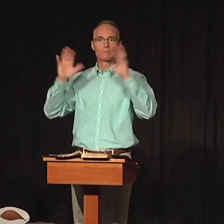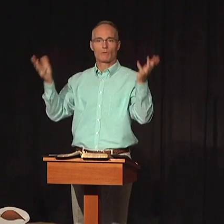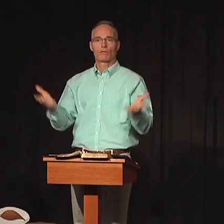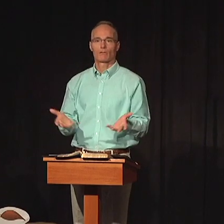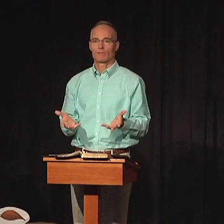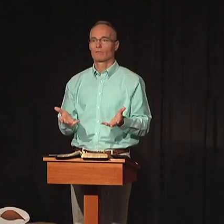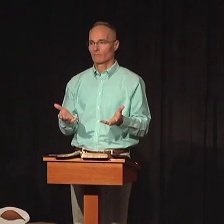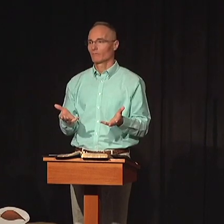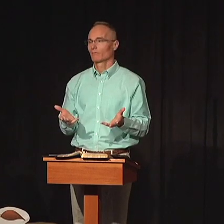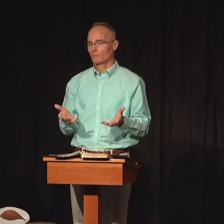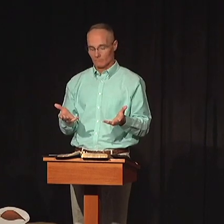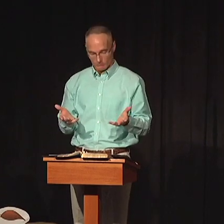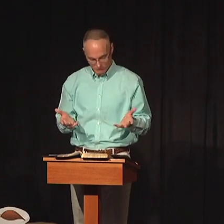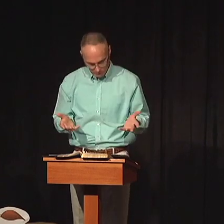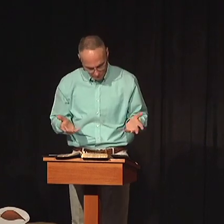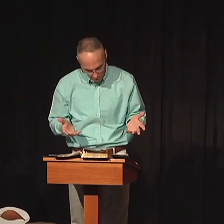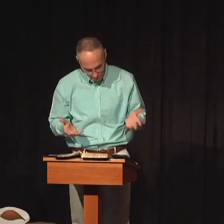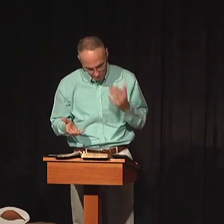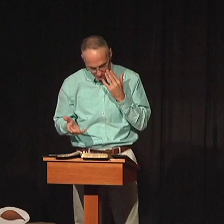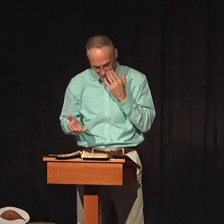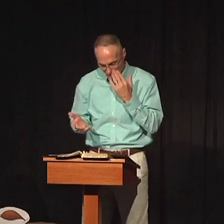You are chosen people.